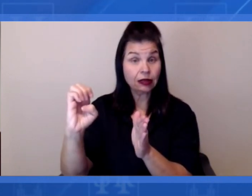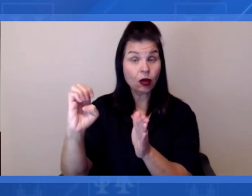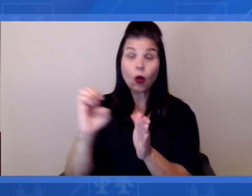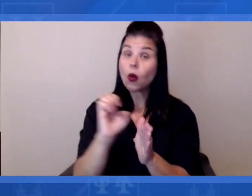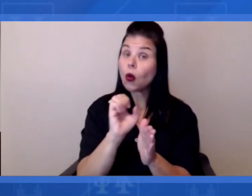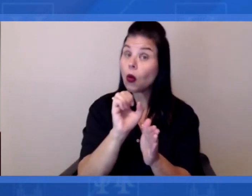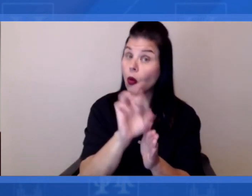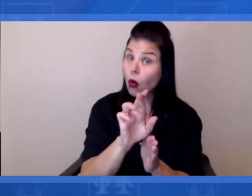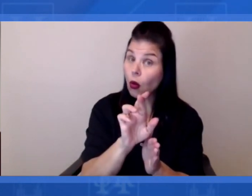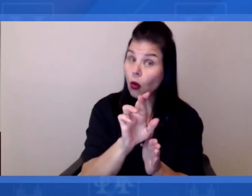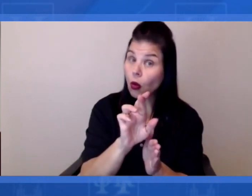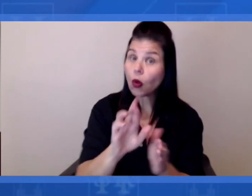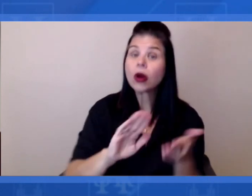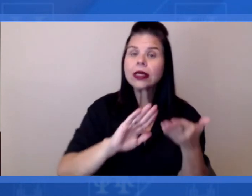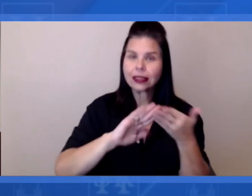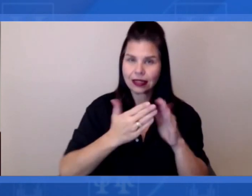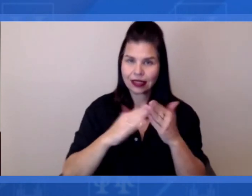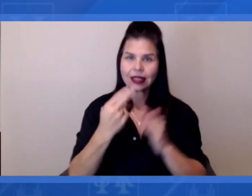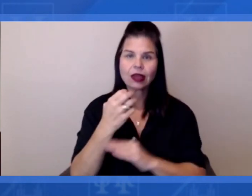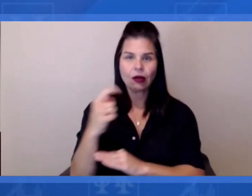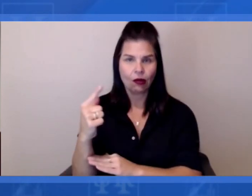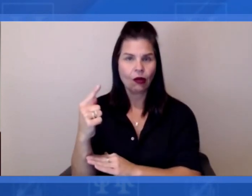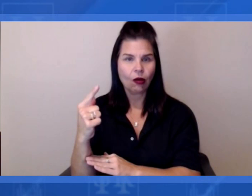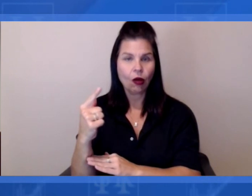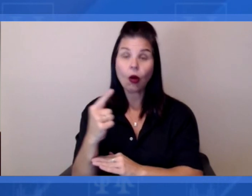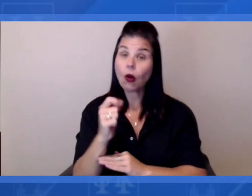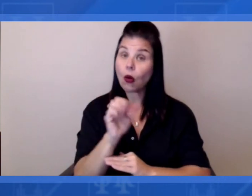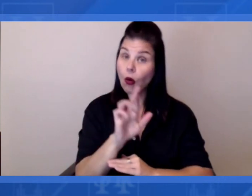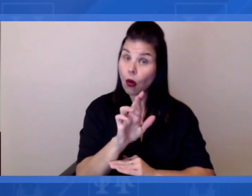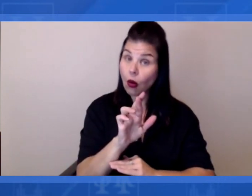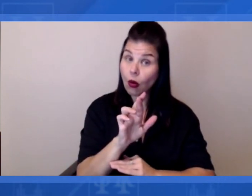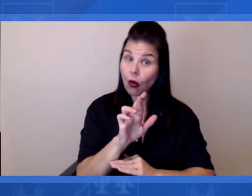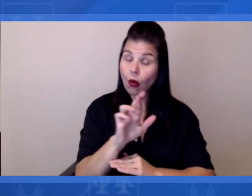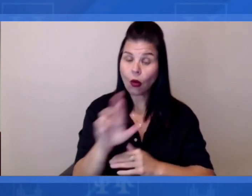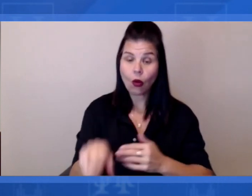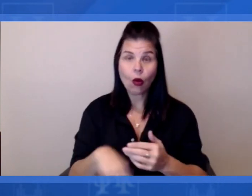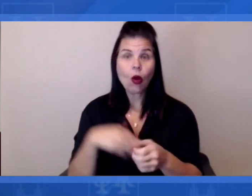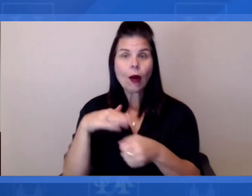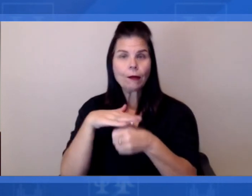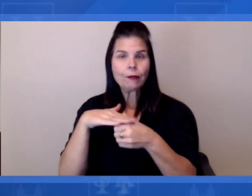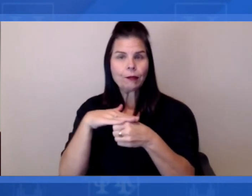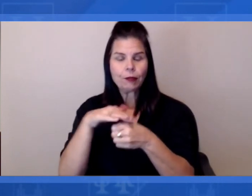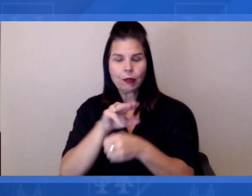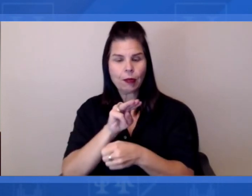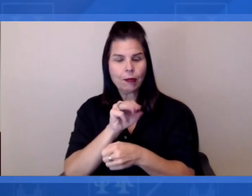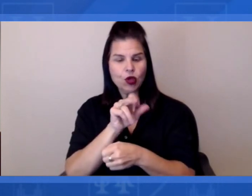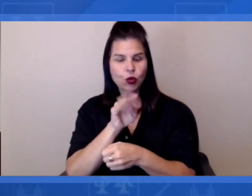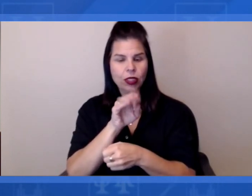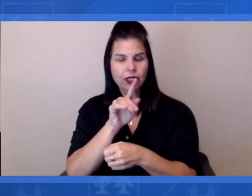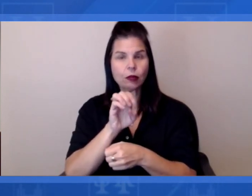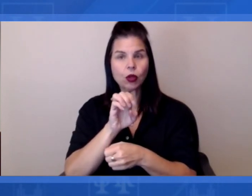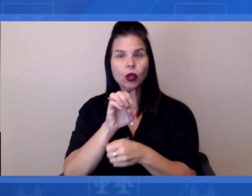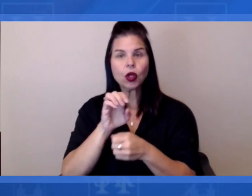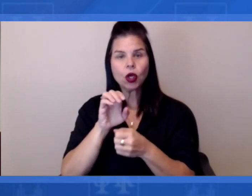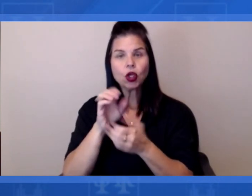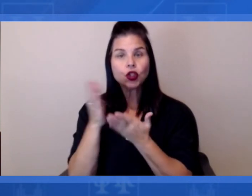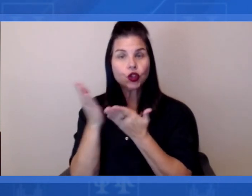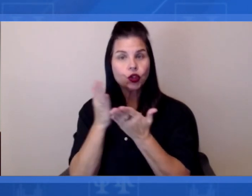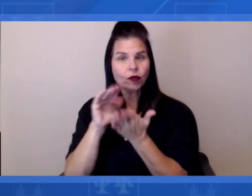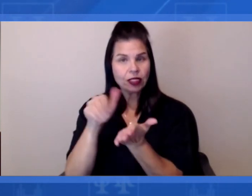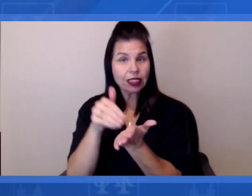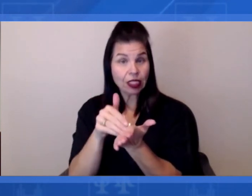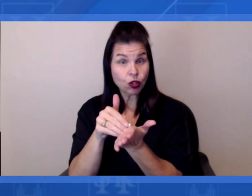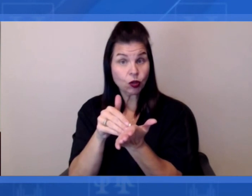or City Hall or municipal service centers. And